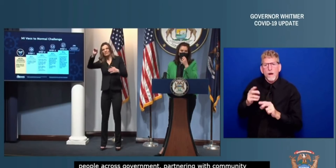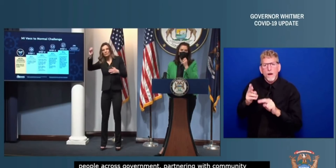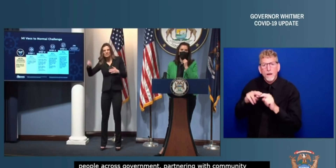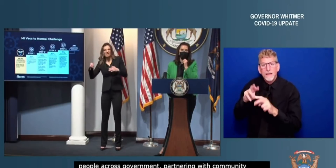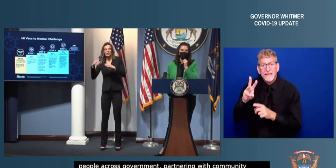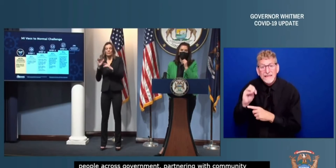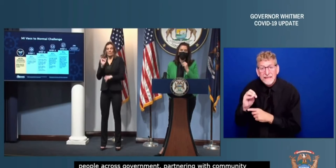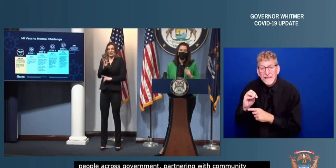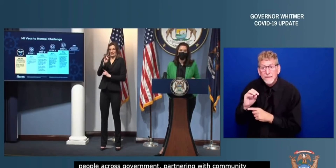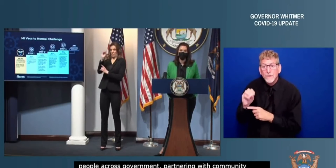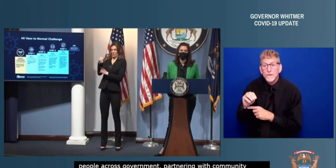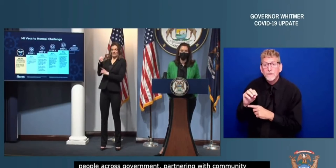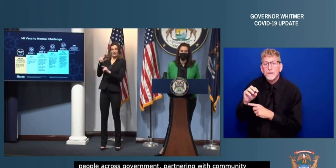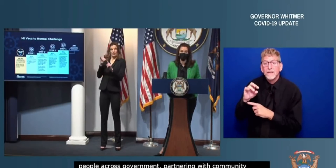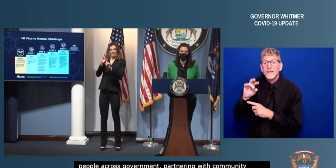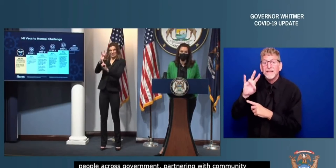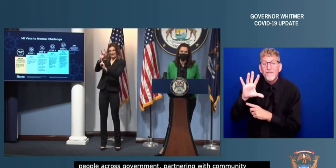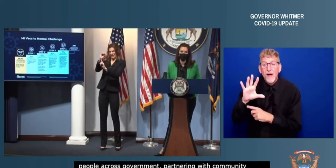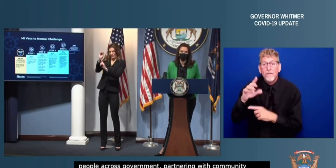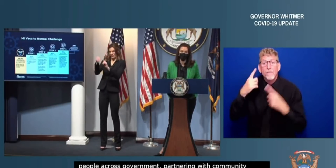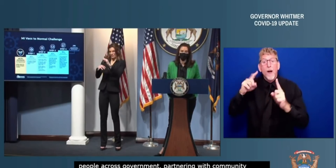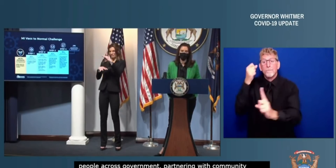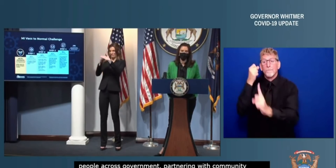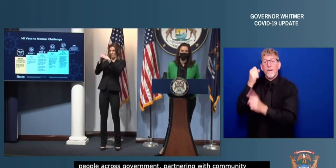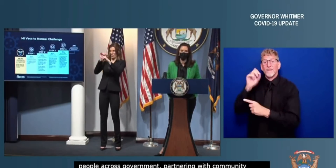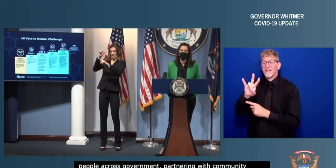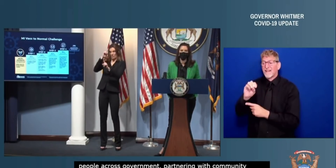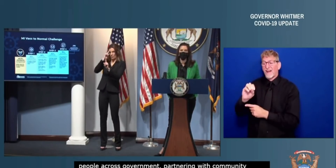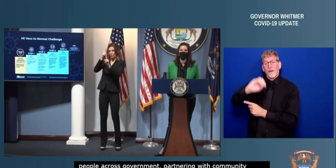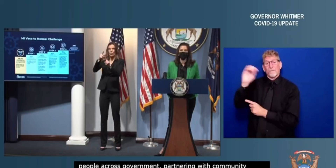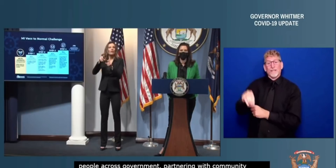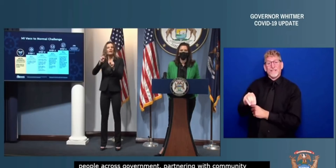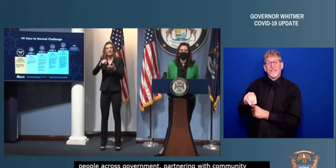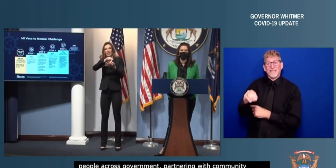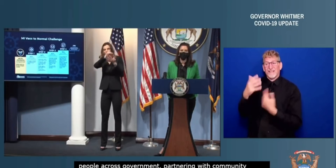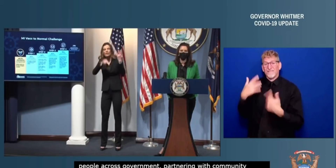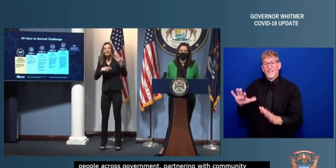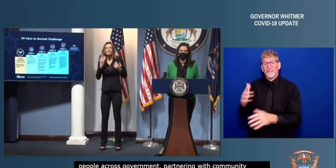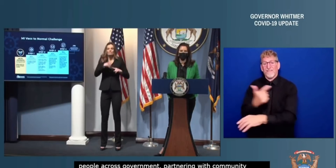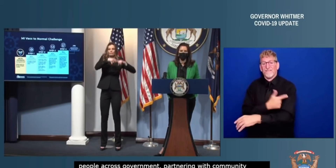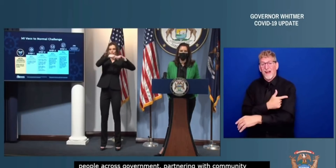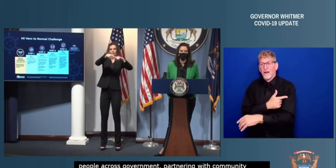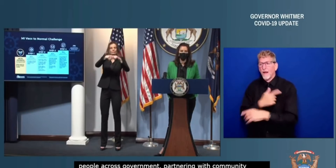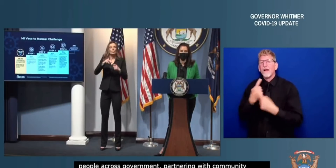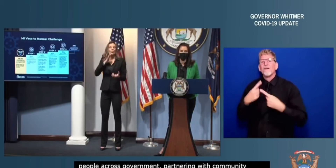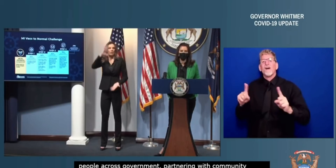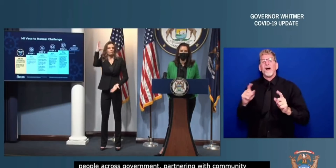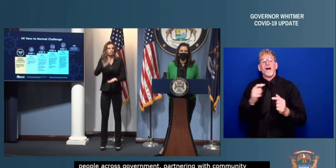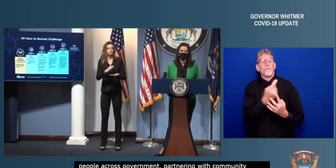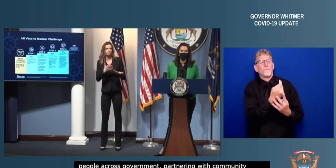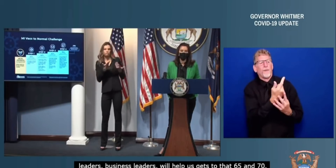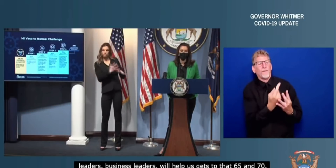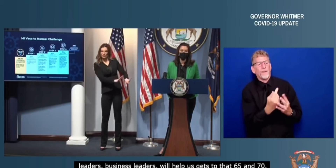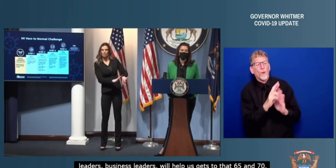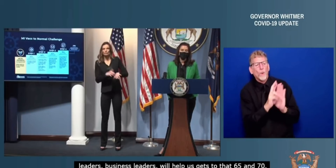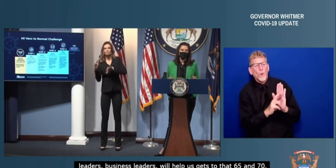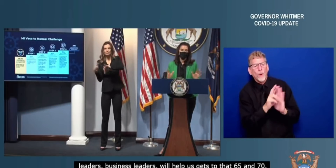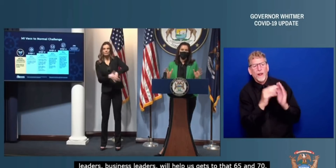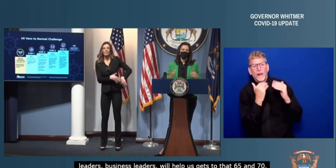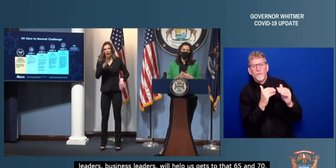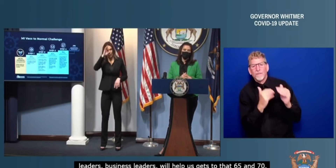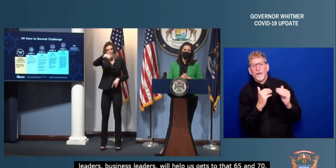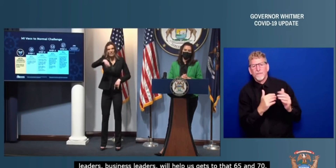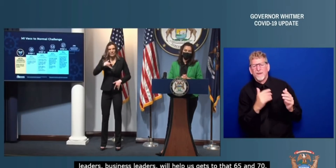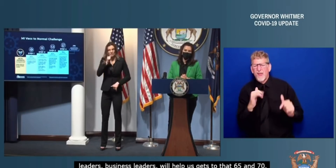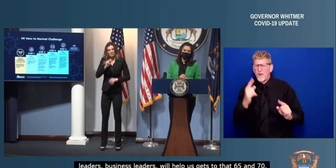just about most of the actions that we've had to take over the last 15 months. And I know every one of us wants to get to that point, and we've all got to do it.